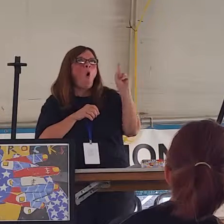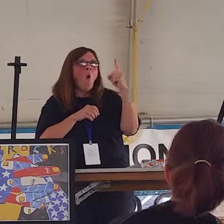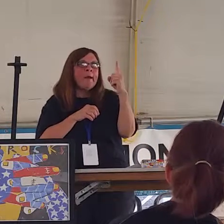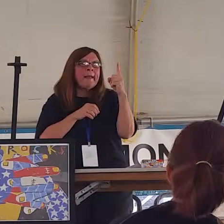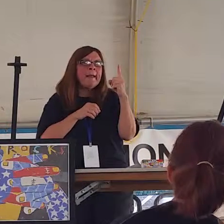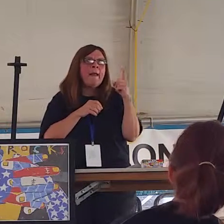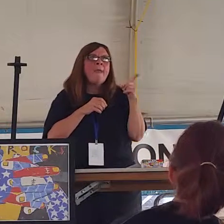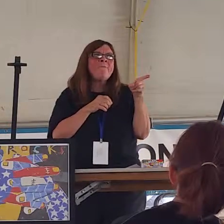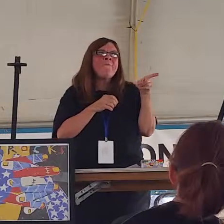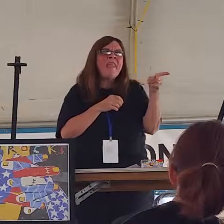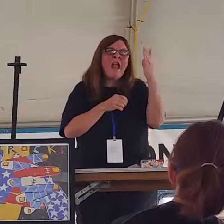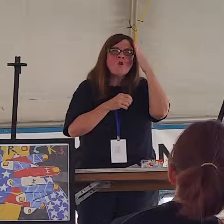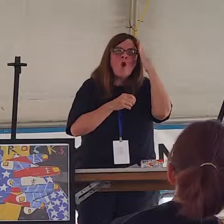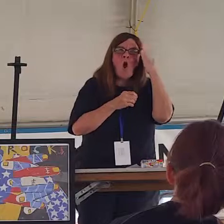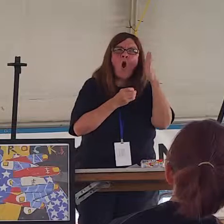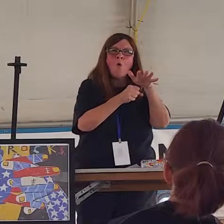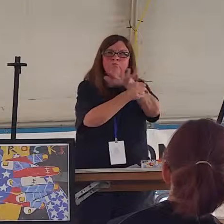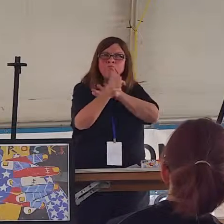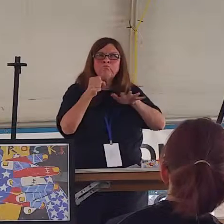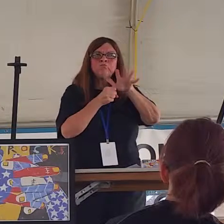also had some input.